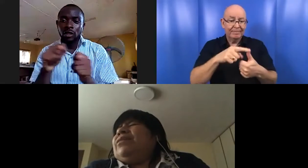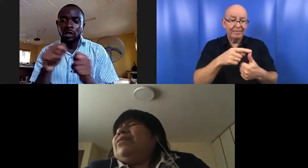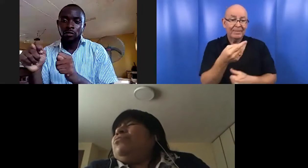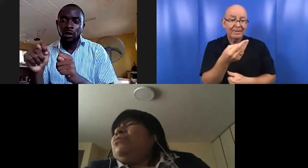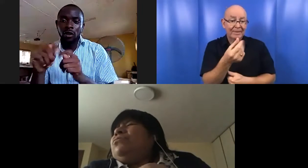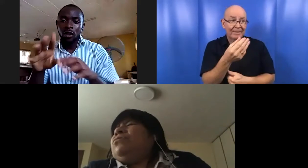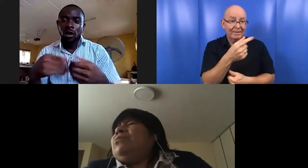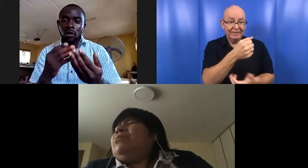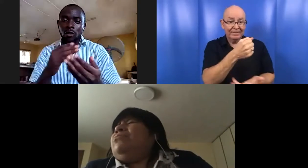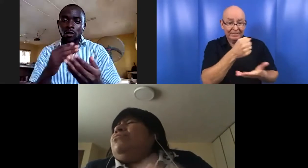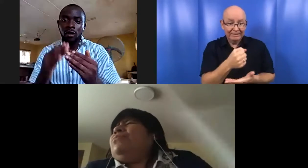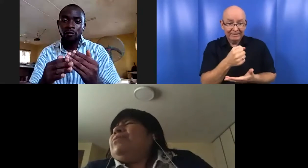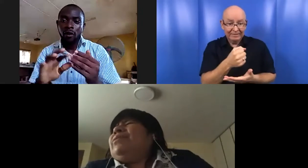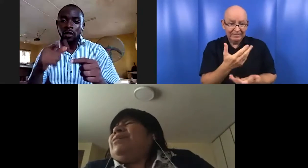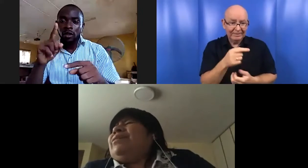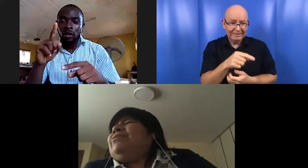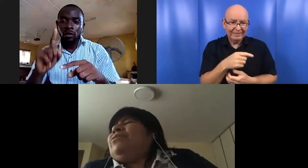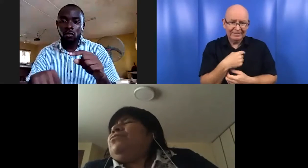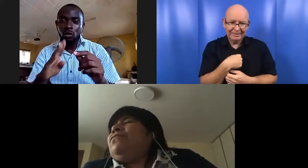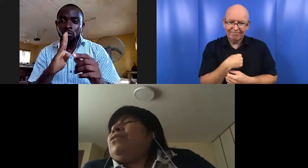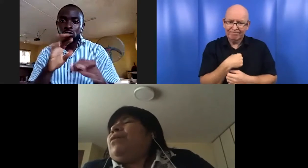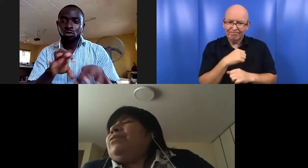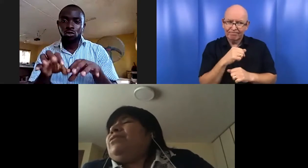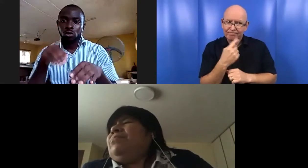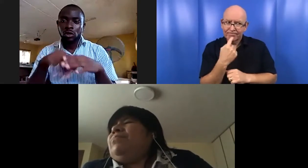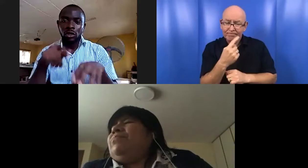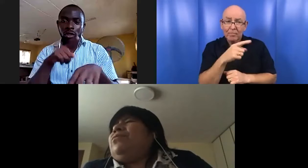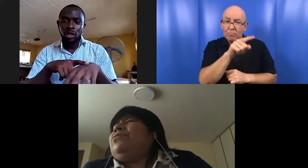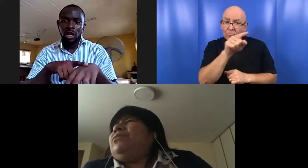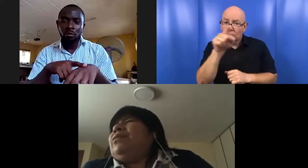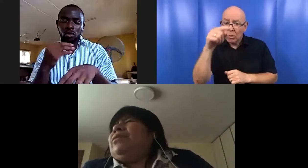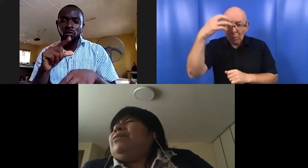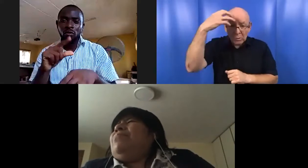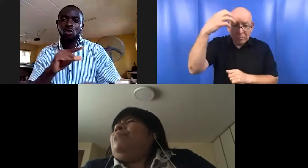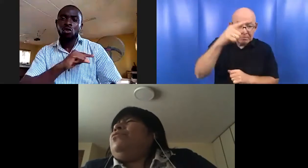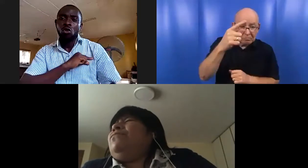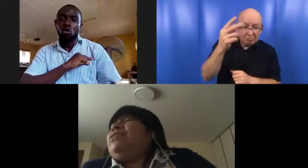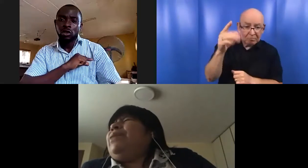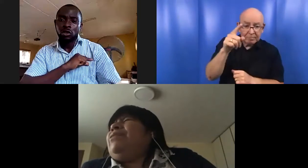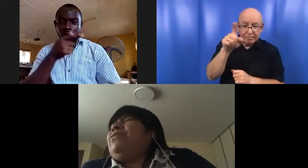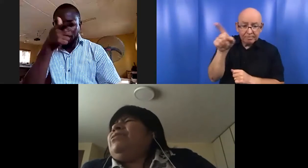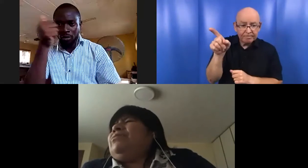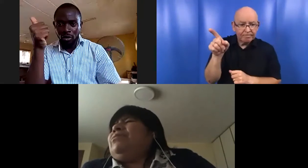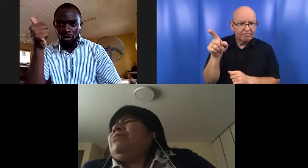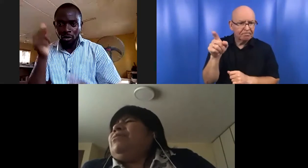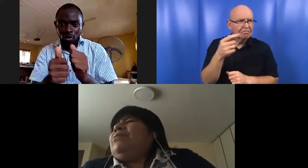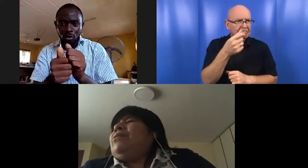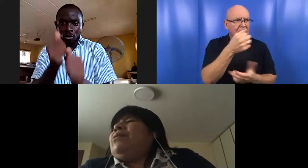they do not do in terms of equality, because most of these